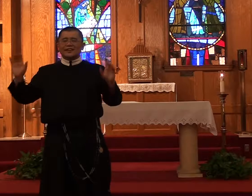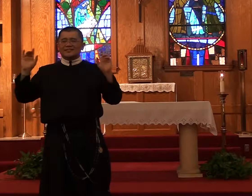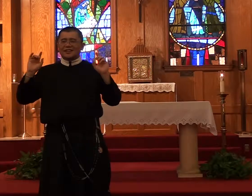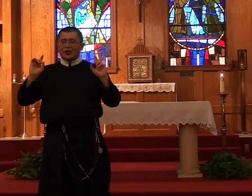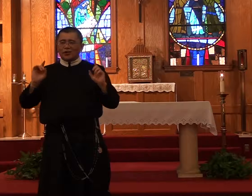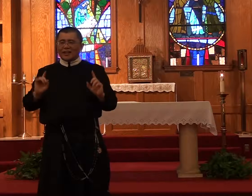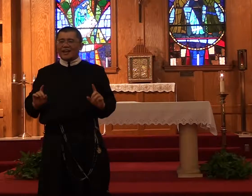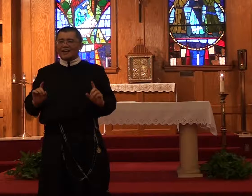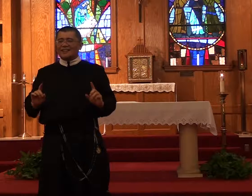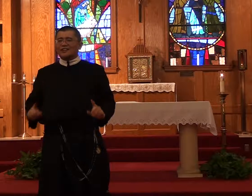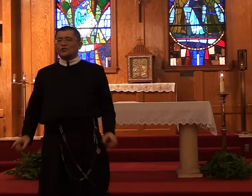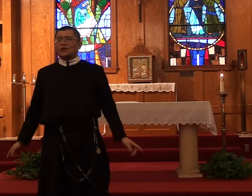say okay, then you are?